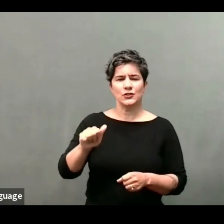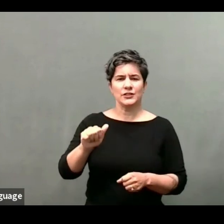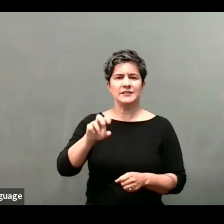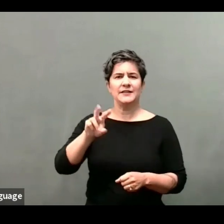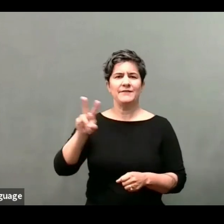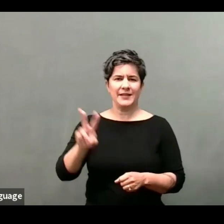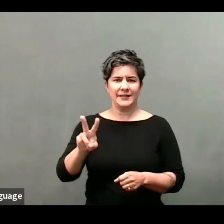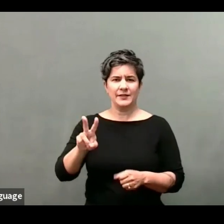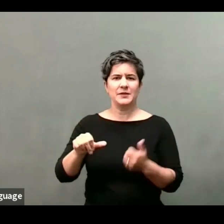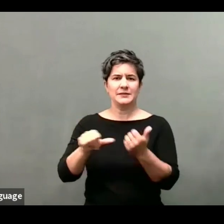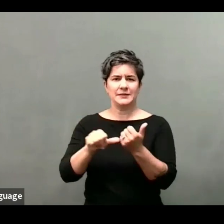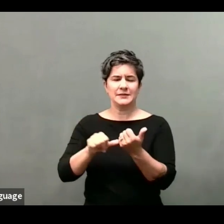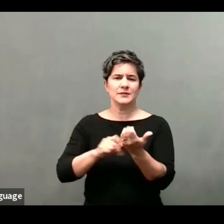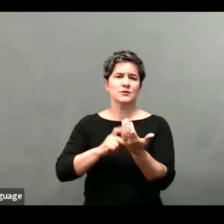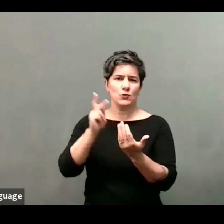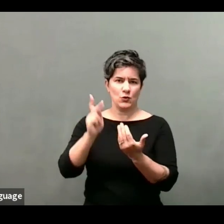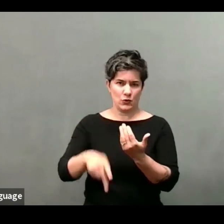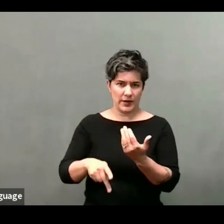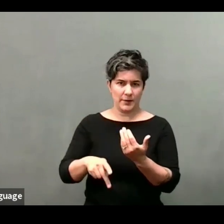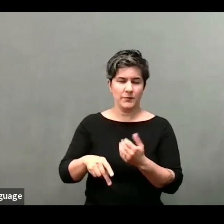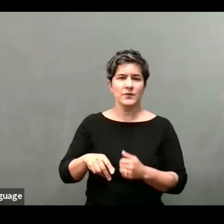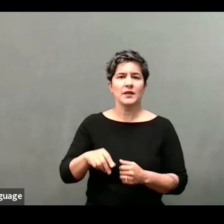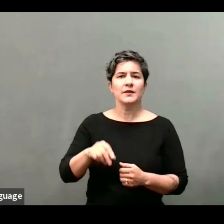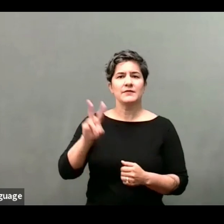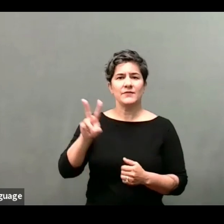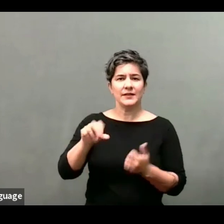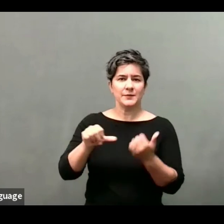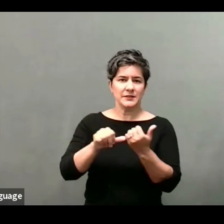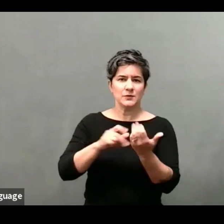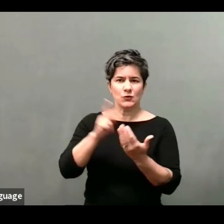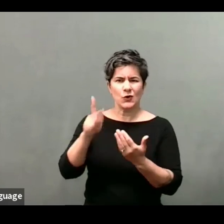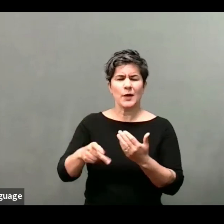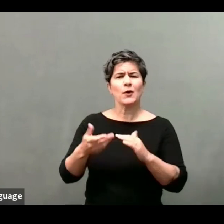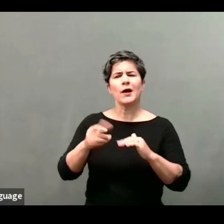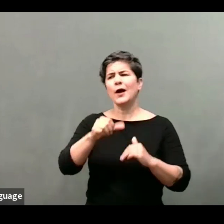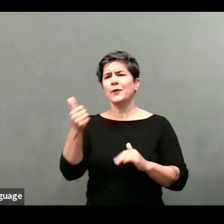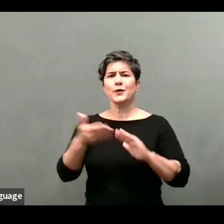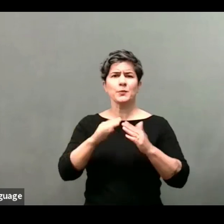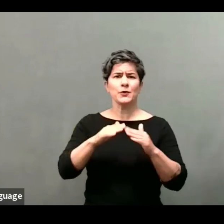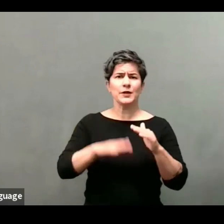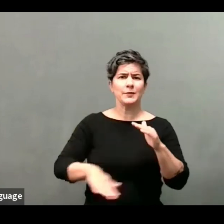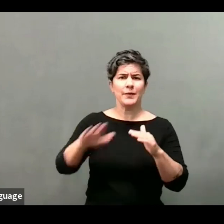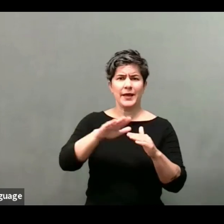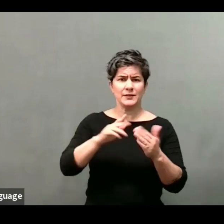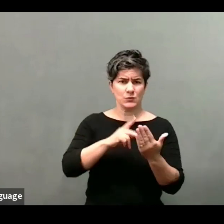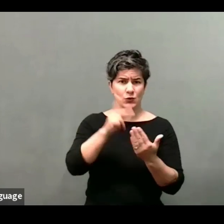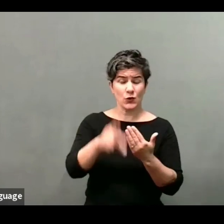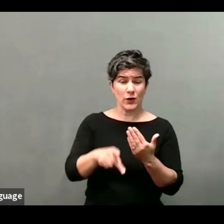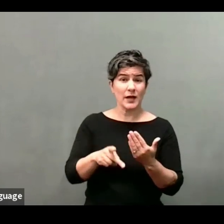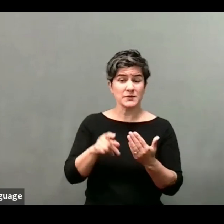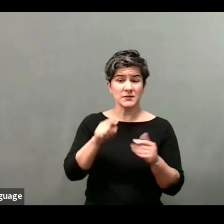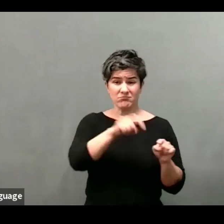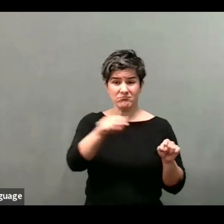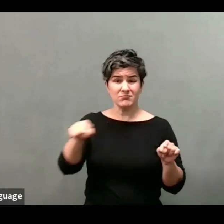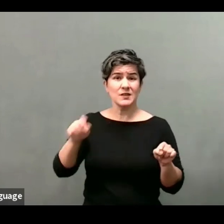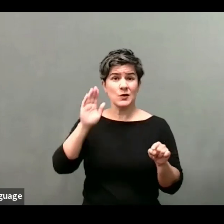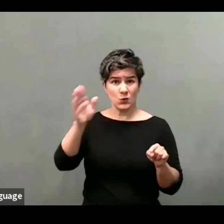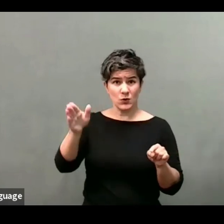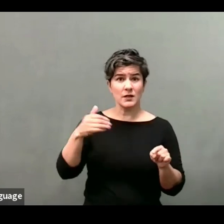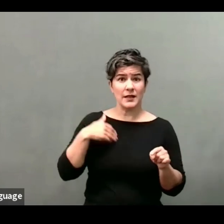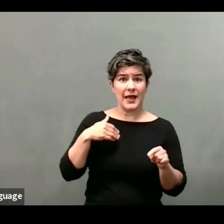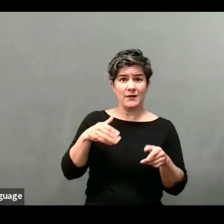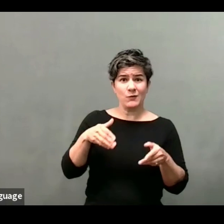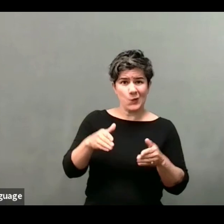program. So either at the victims assistance program or at the community-based program, that's how you can get to